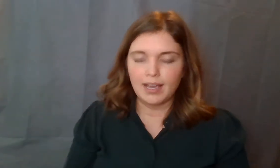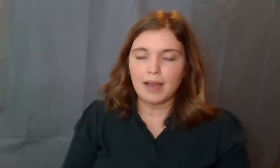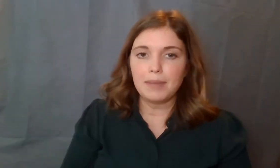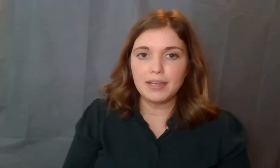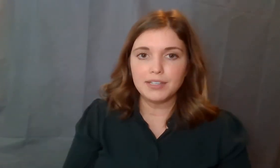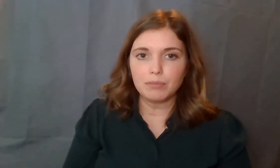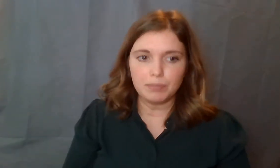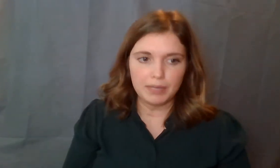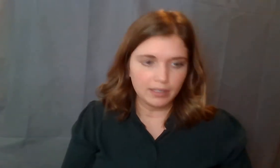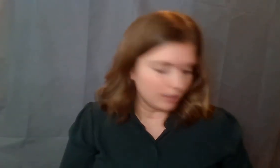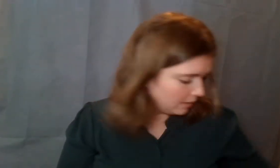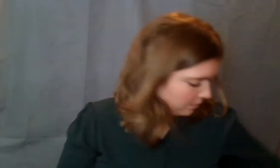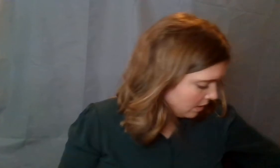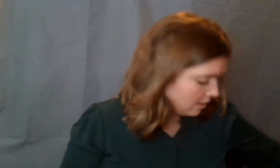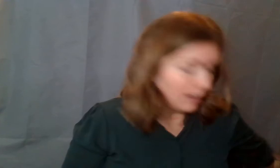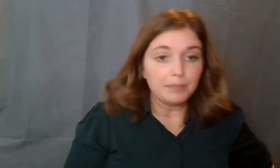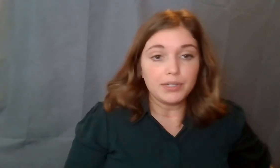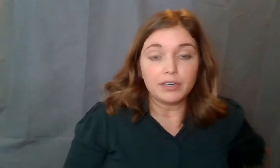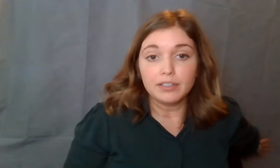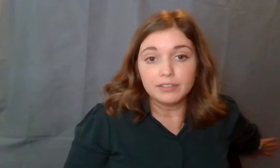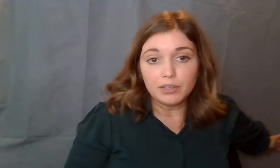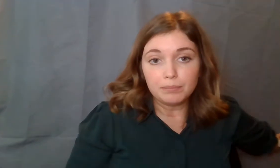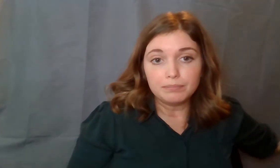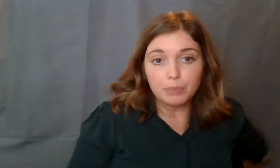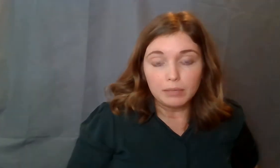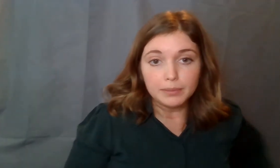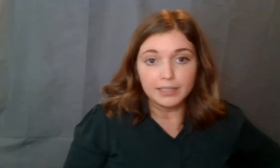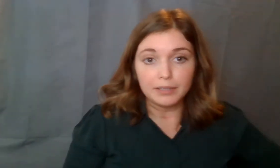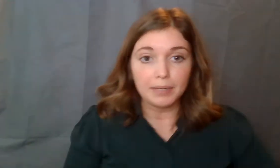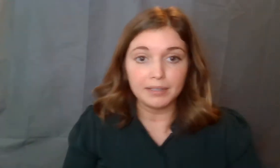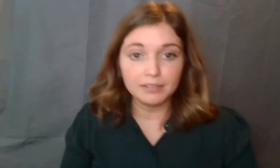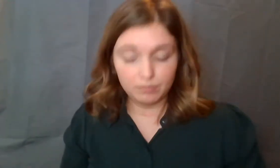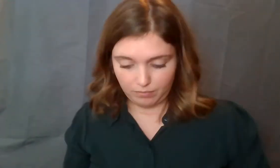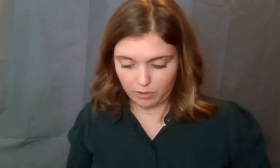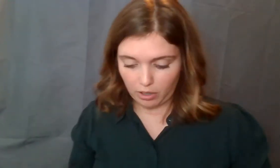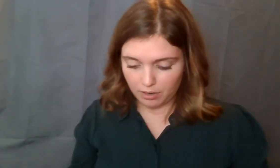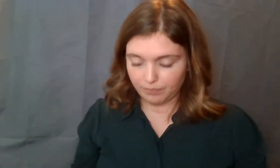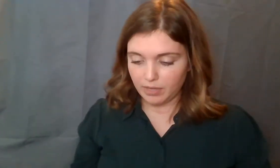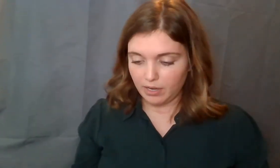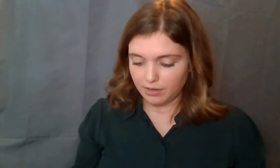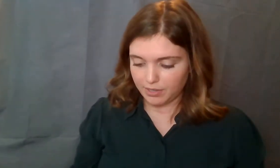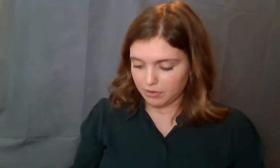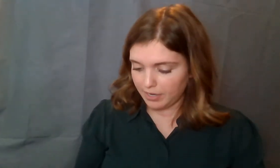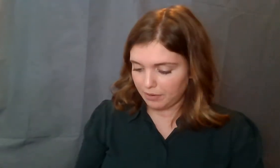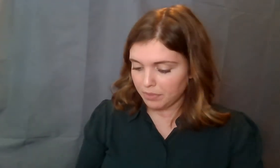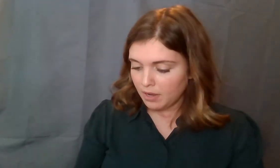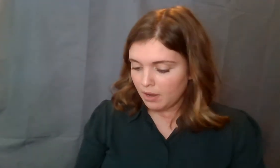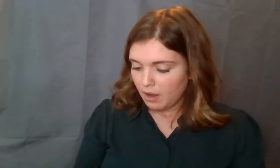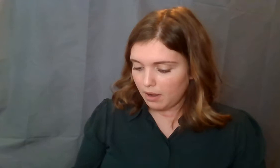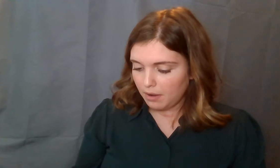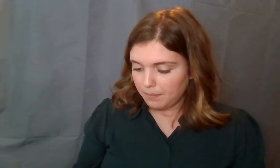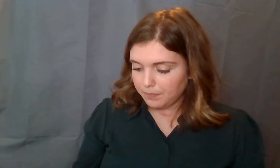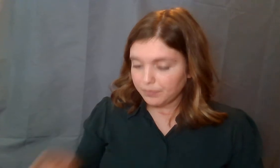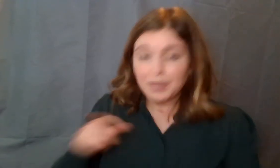I'm paying someone repeatedly. I'm sorry, you can probably hear my dog eating his Kong right now.